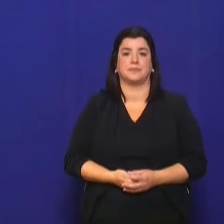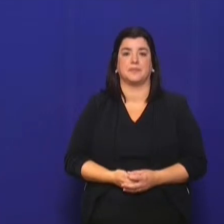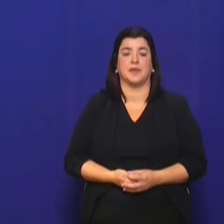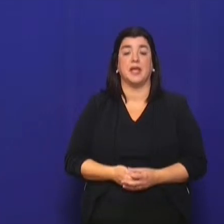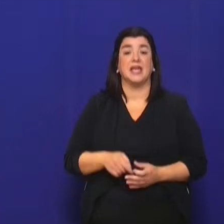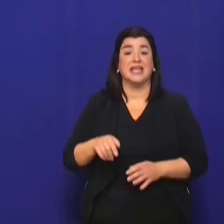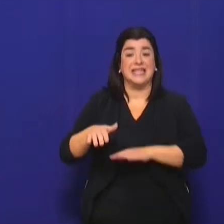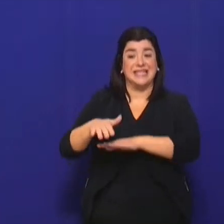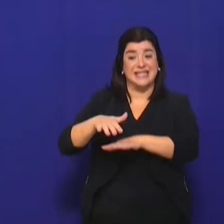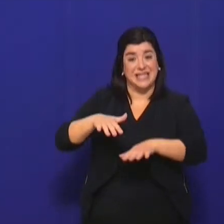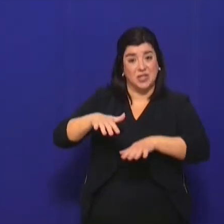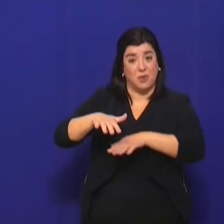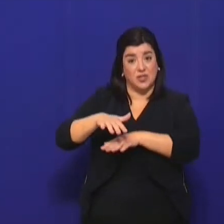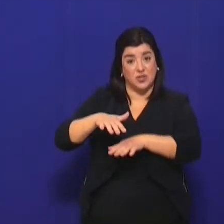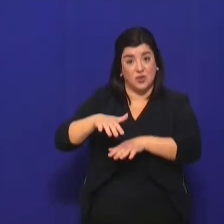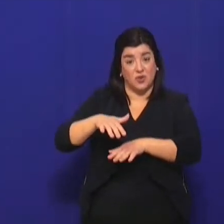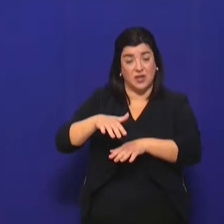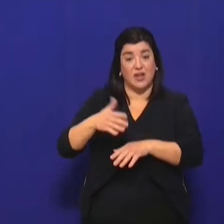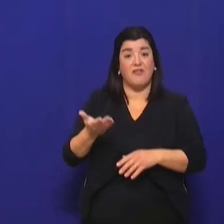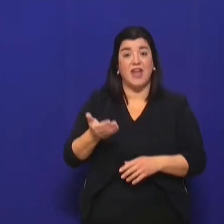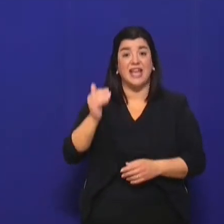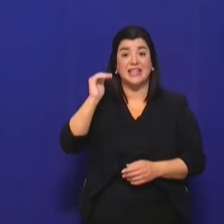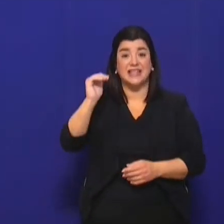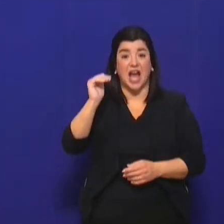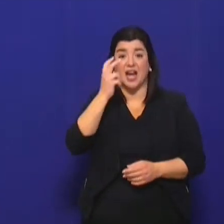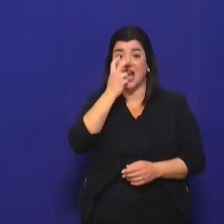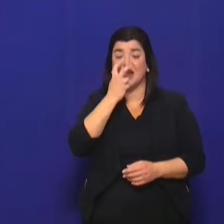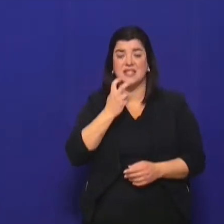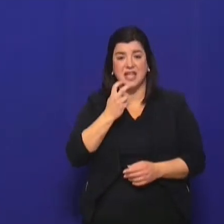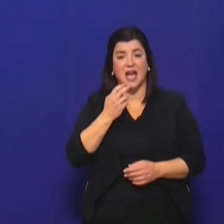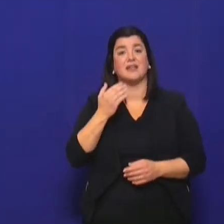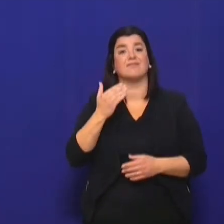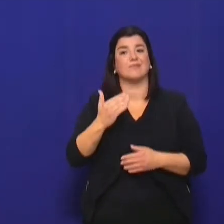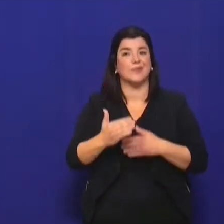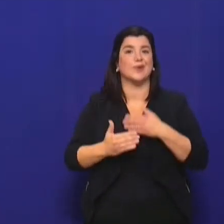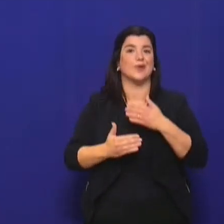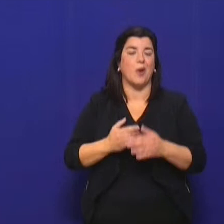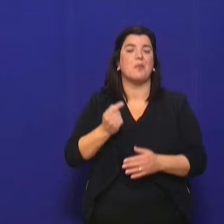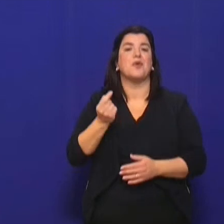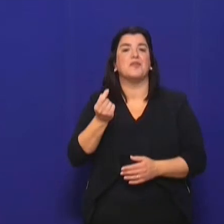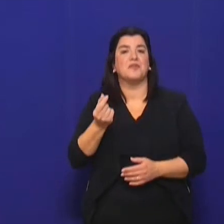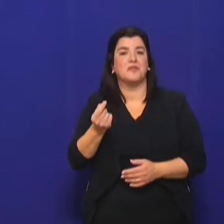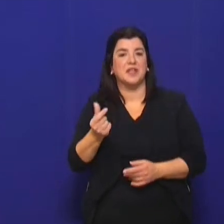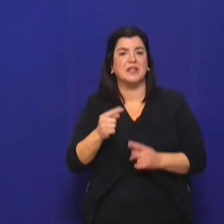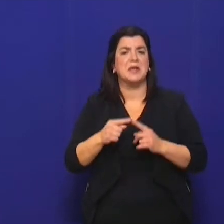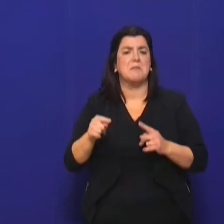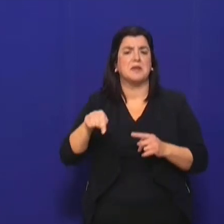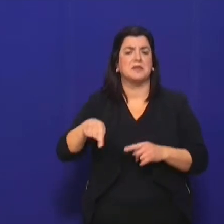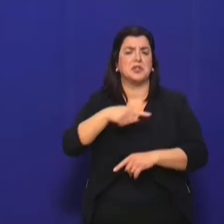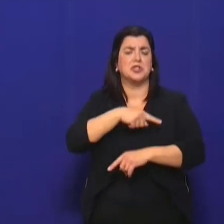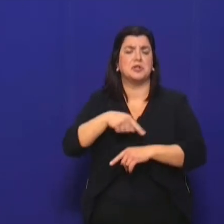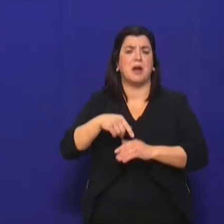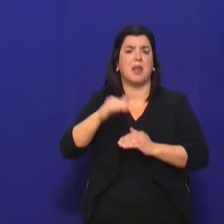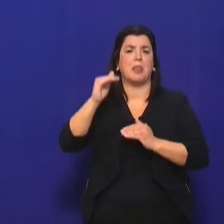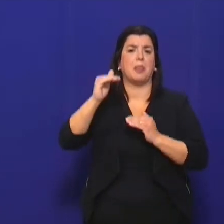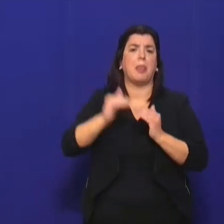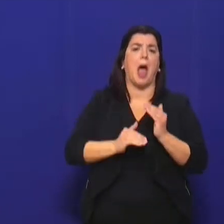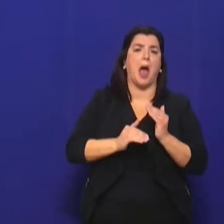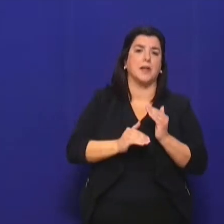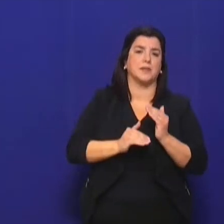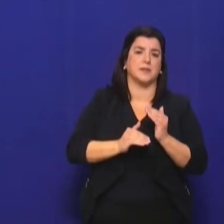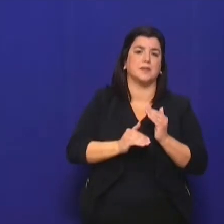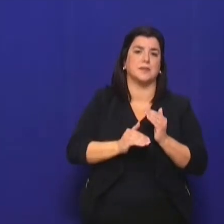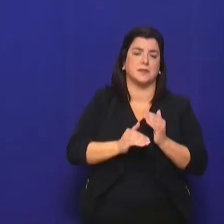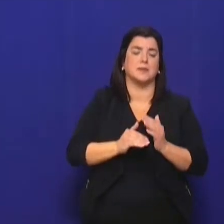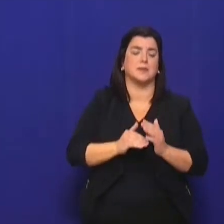Sitwazzjoni fid-djar tal-anzjani għad kellna ftit każijiet bħalma qegħdin taraw, però din l-aħħar ġimgħa naqsu n-numru ta'